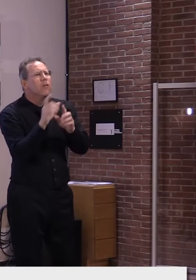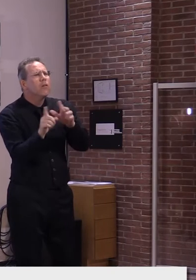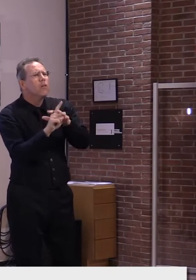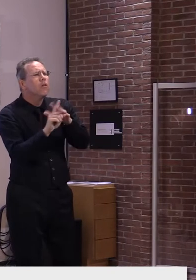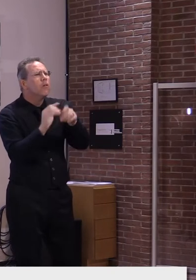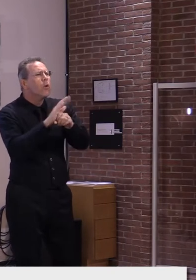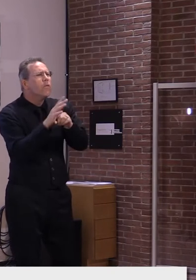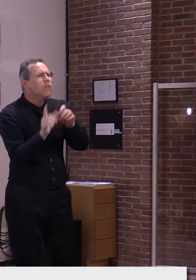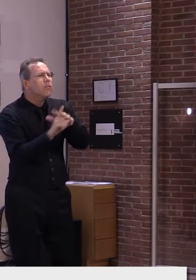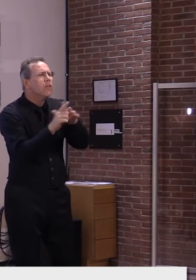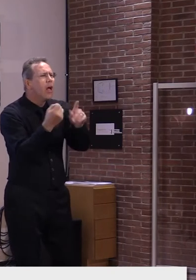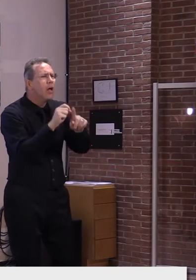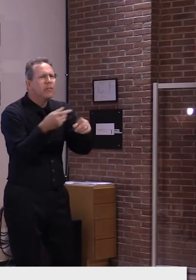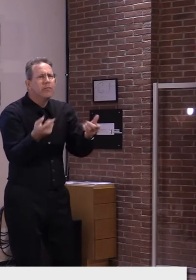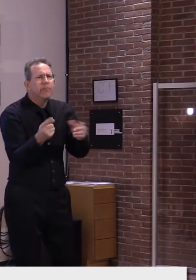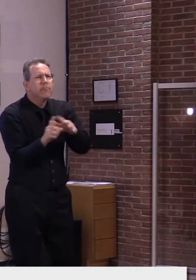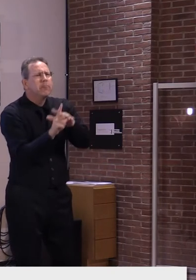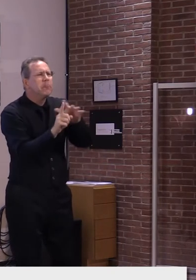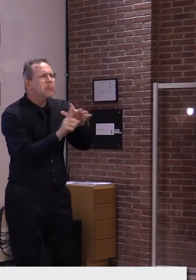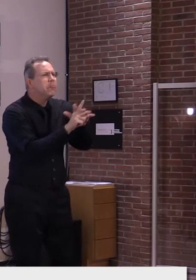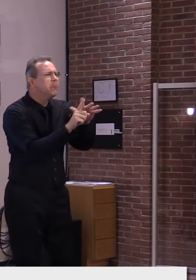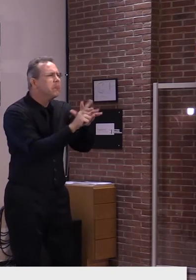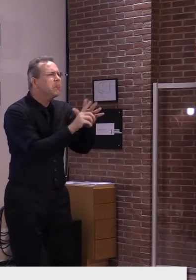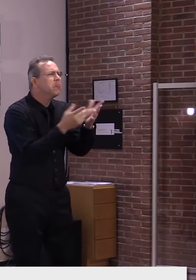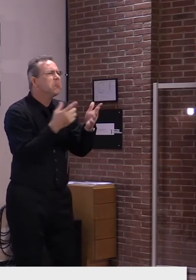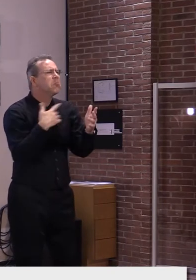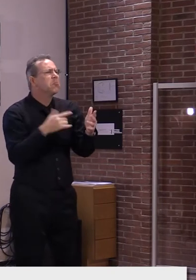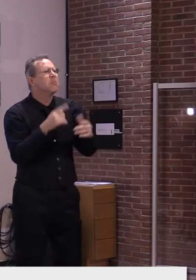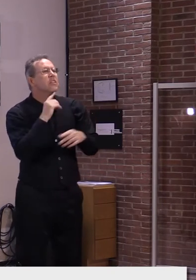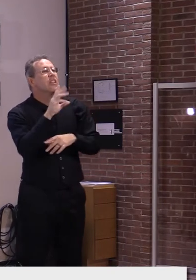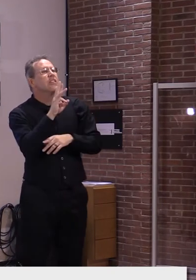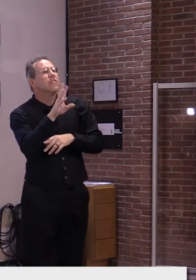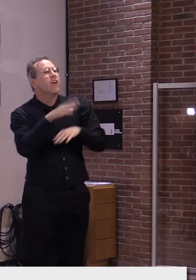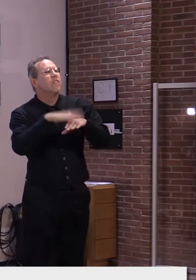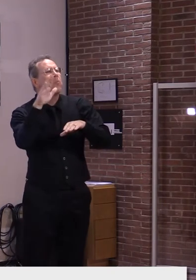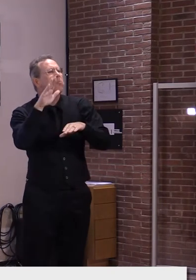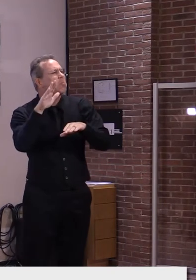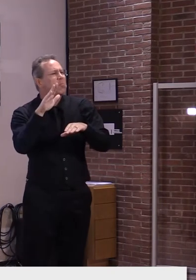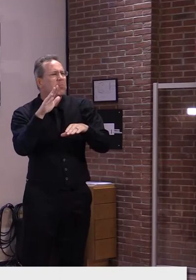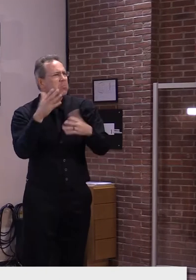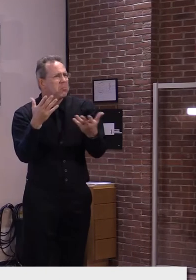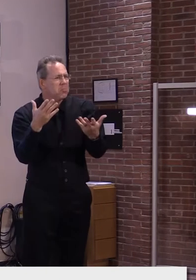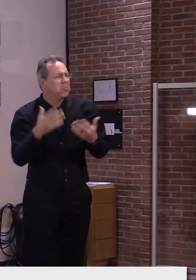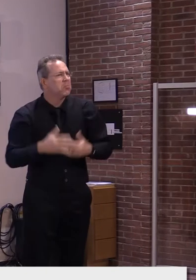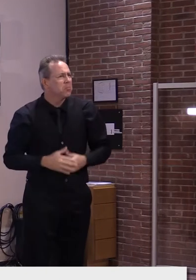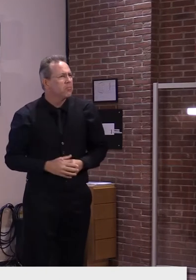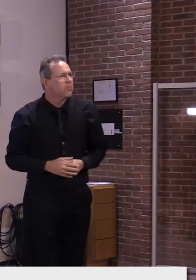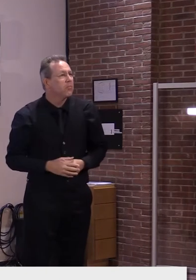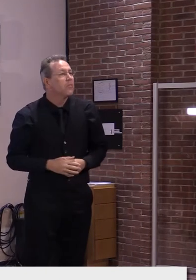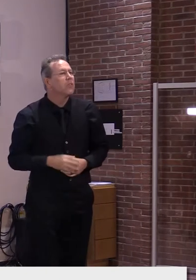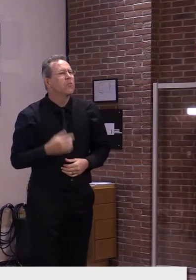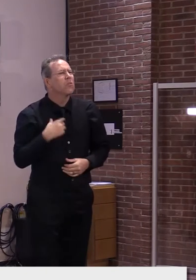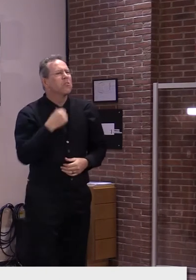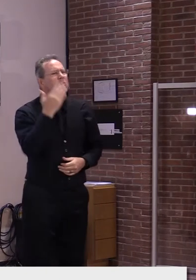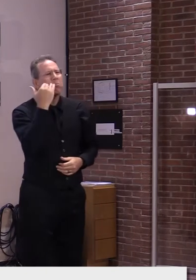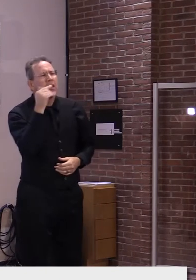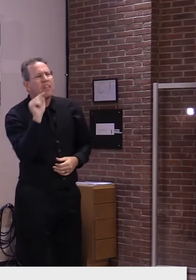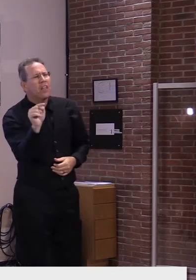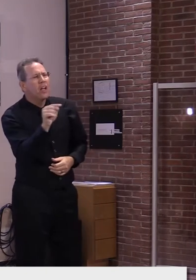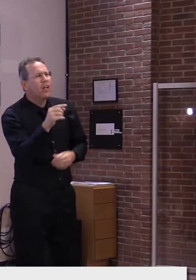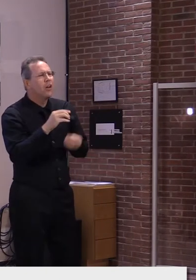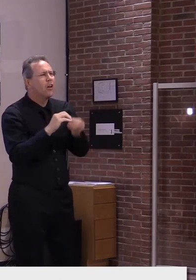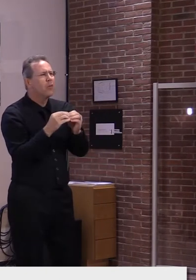among Vermont's most vulnerable populations, we anticipate even fewer COVID-19 deaths in the month of